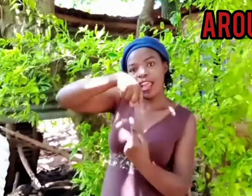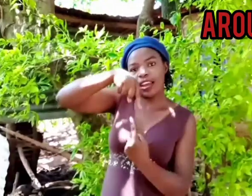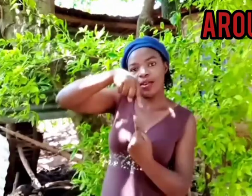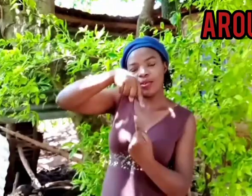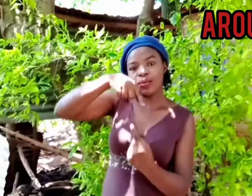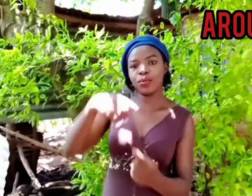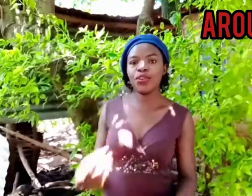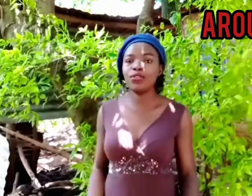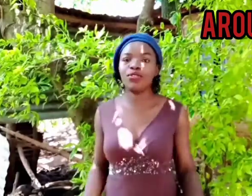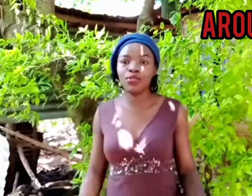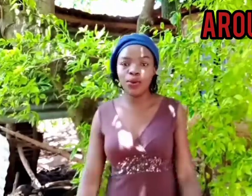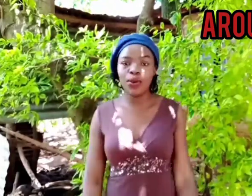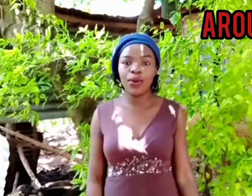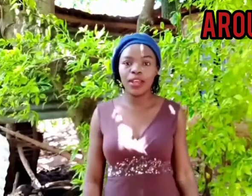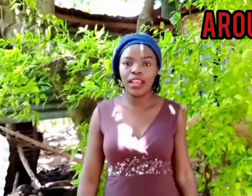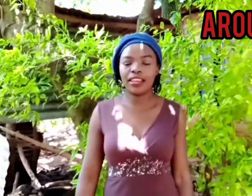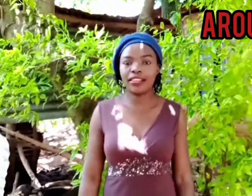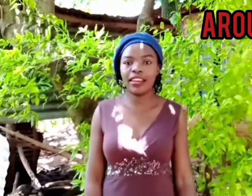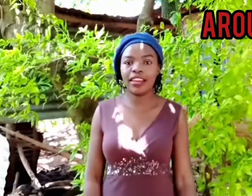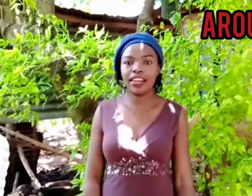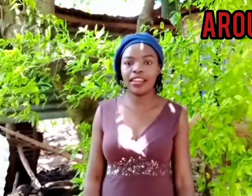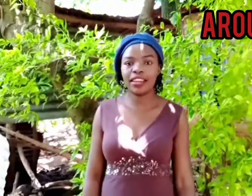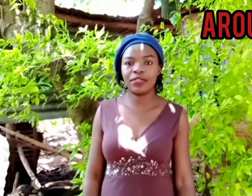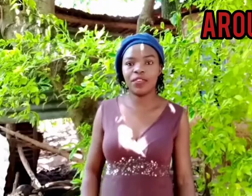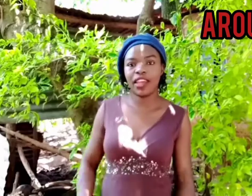Around. We use 2 extended index fingers.